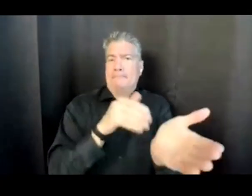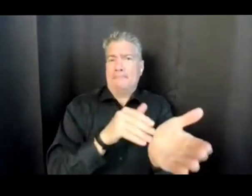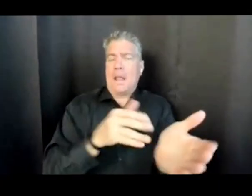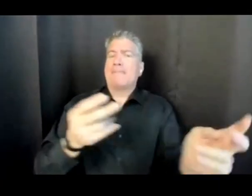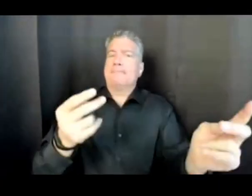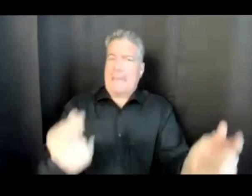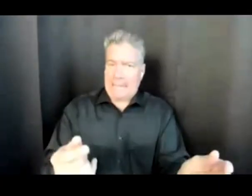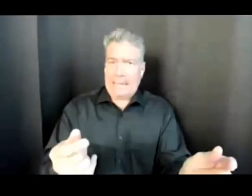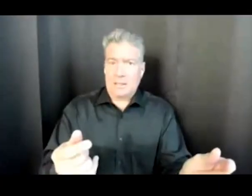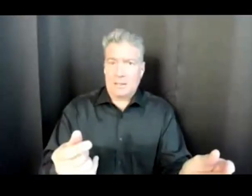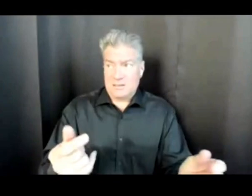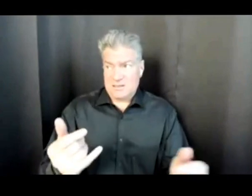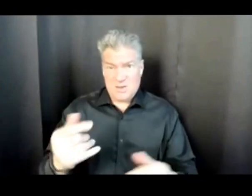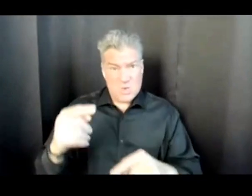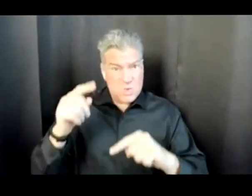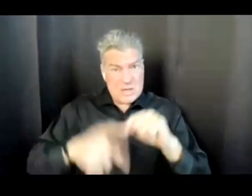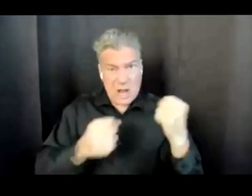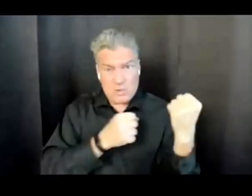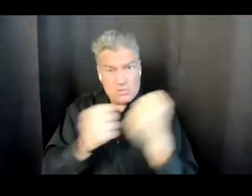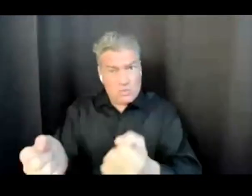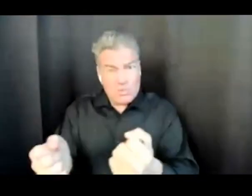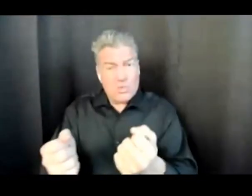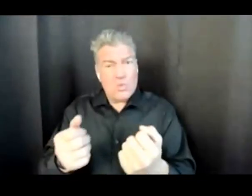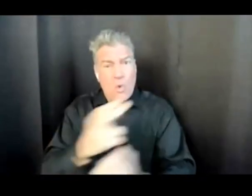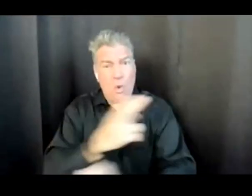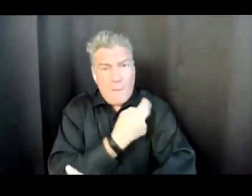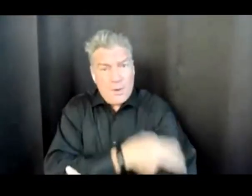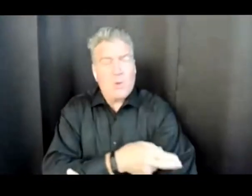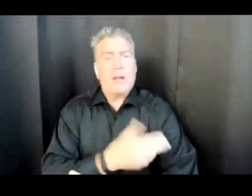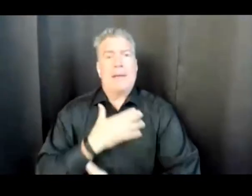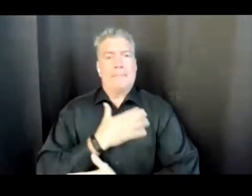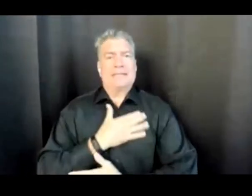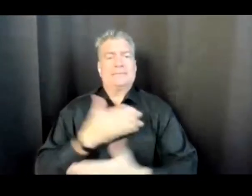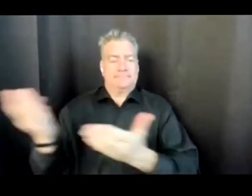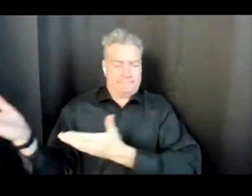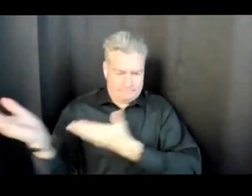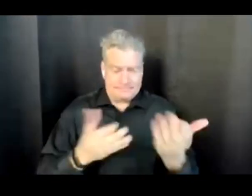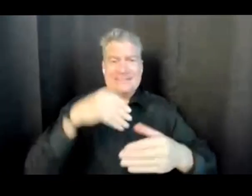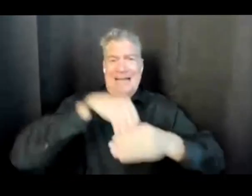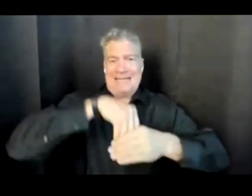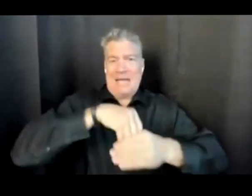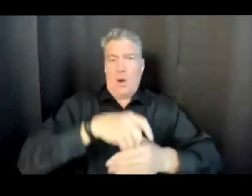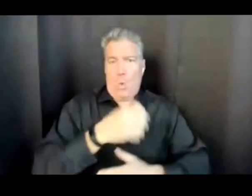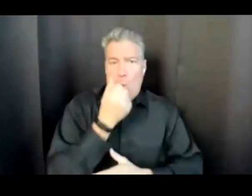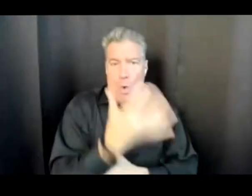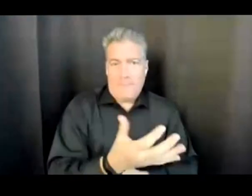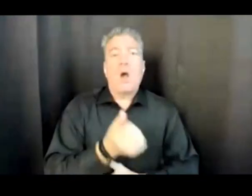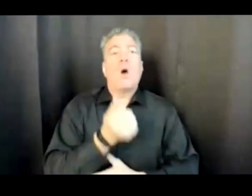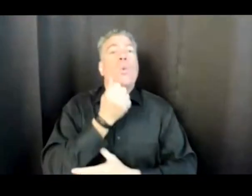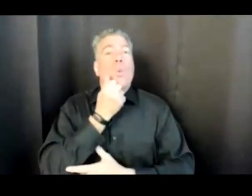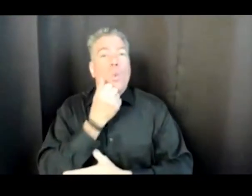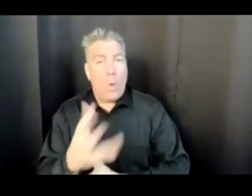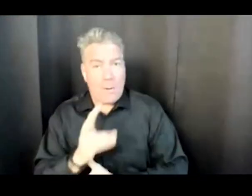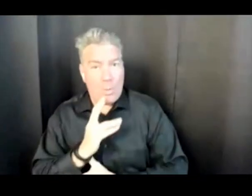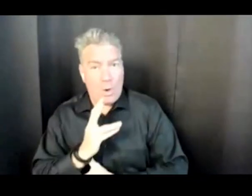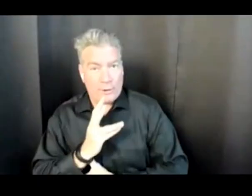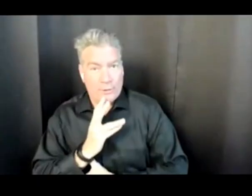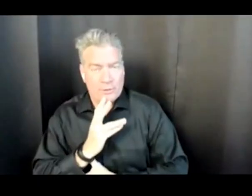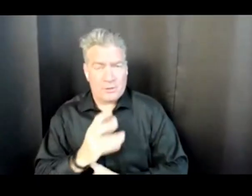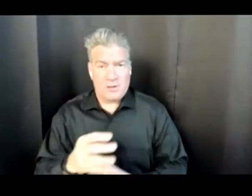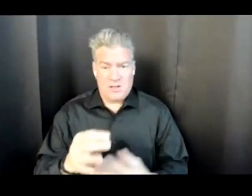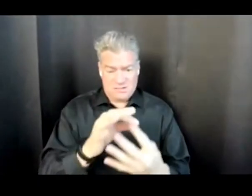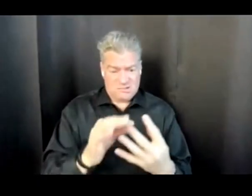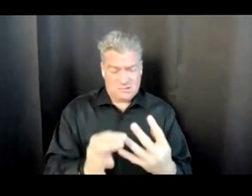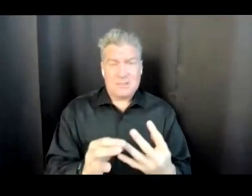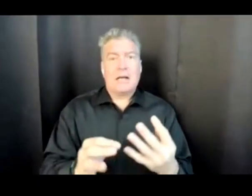the victim to a warm location and immerse the affected area in warm water. Frostbitten areas are numb and can be easily